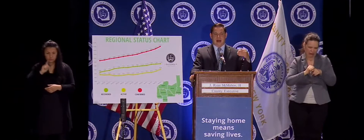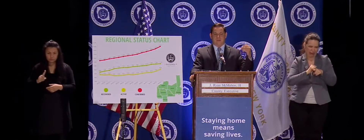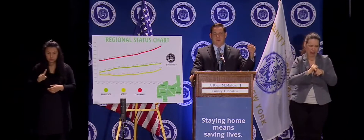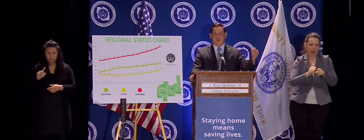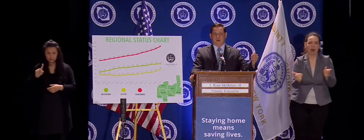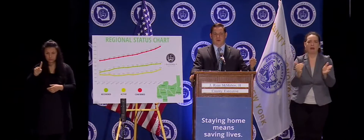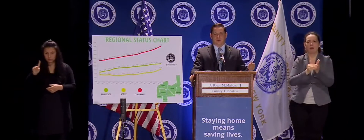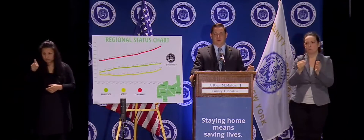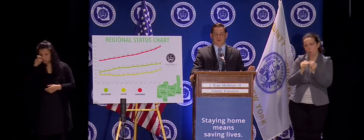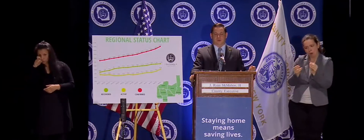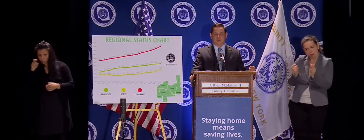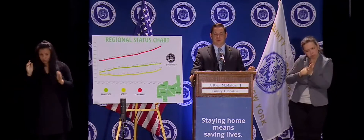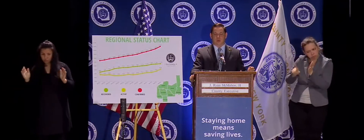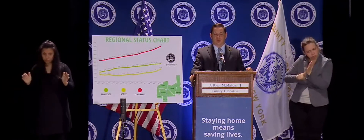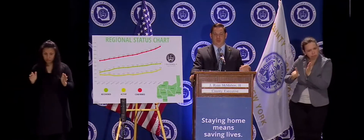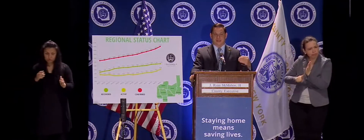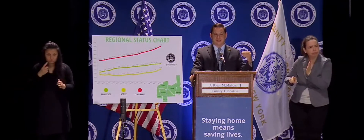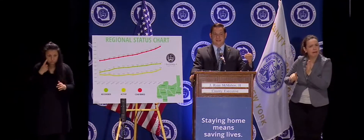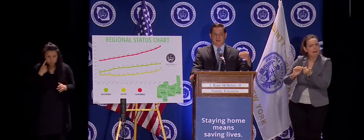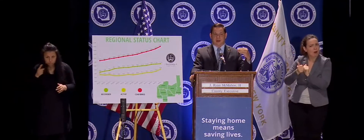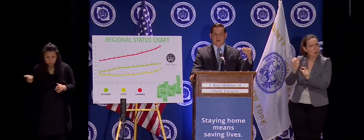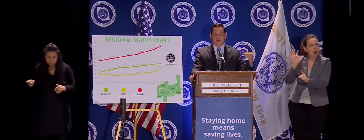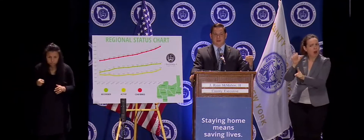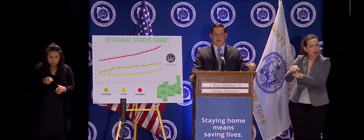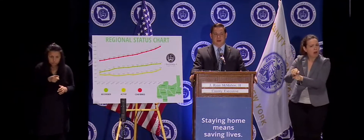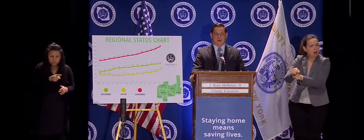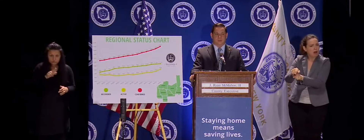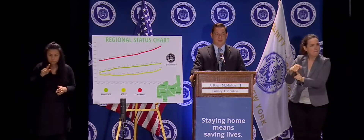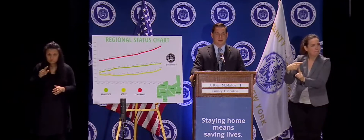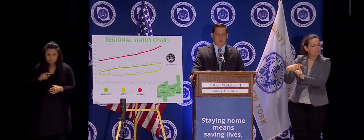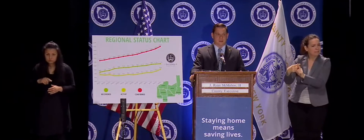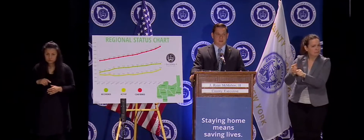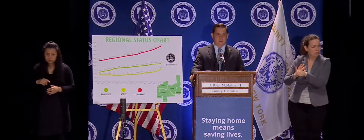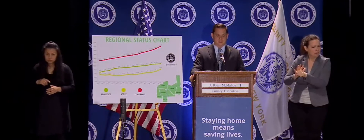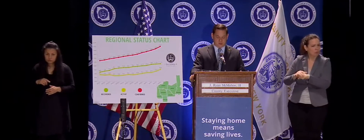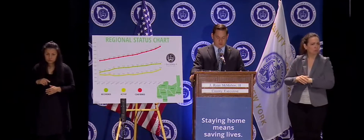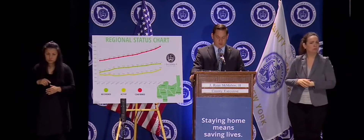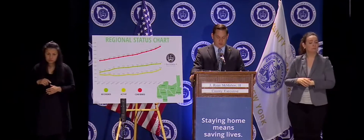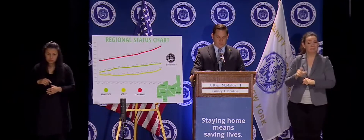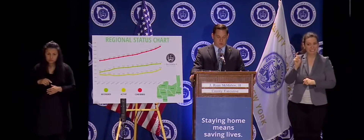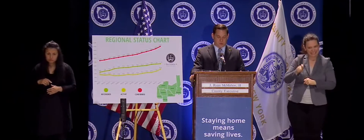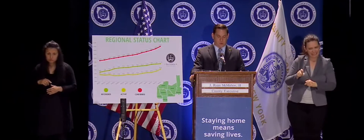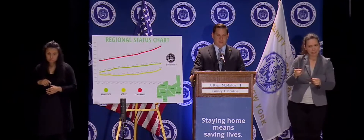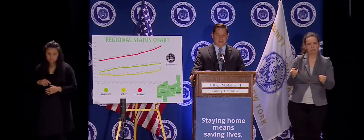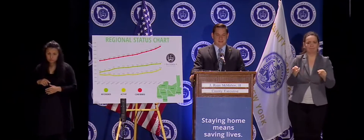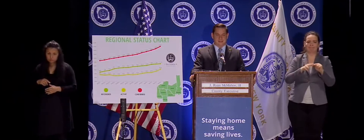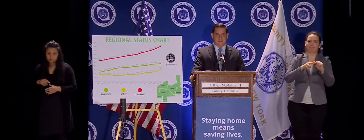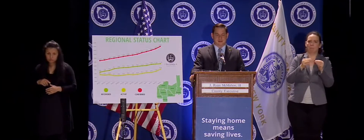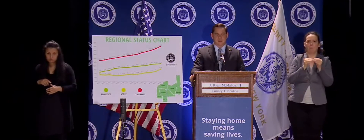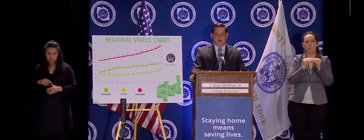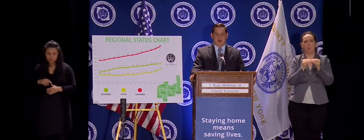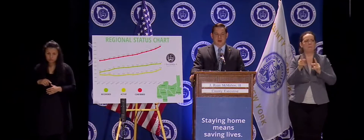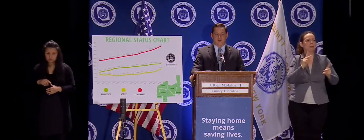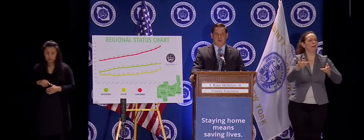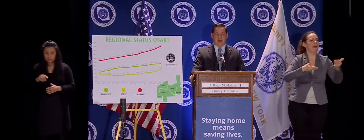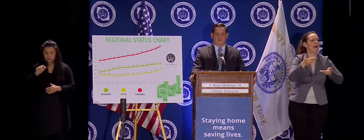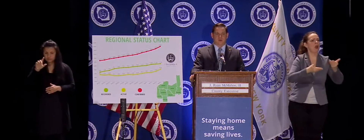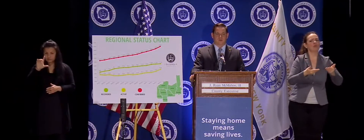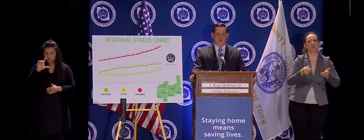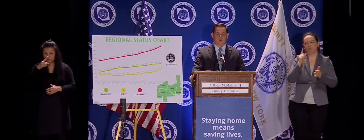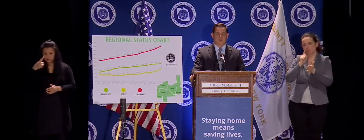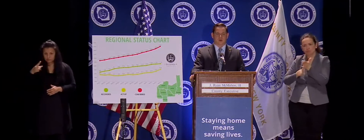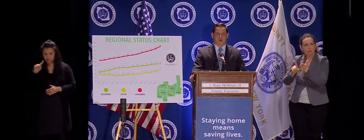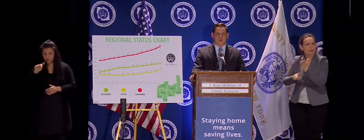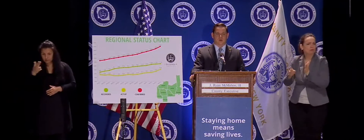event happens where you need more tracing done in a situation where there's more cases, we have